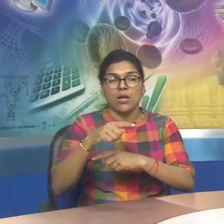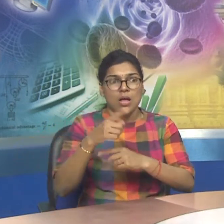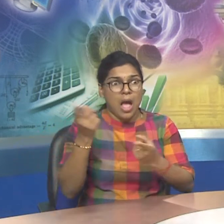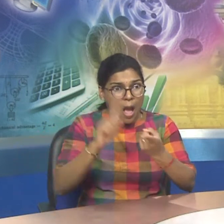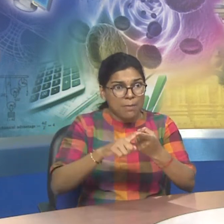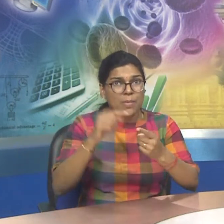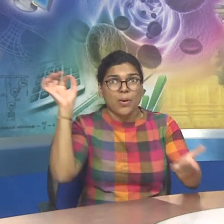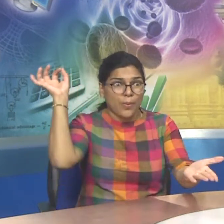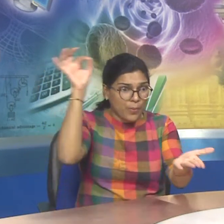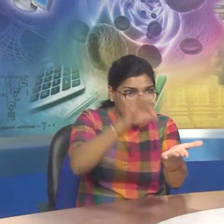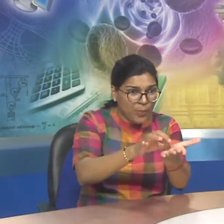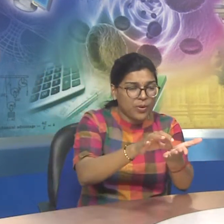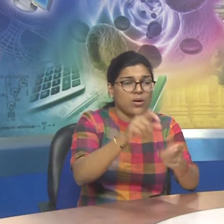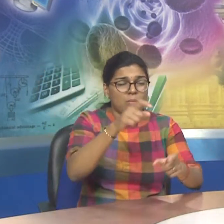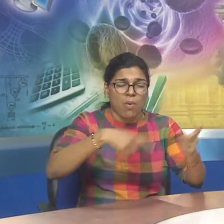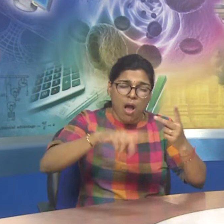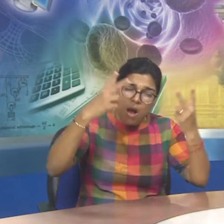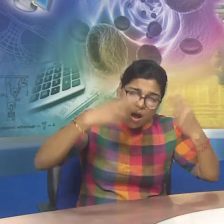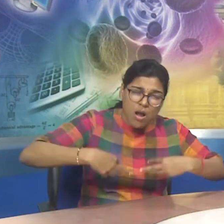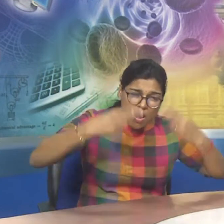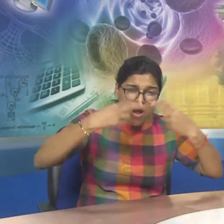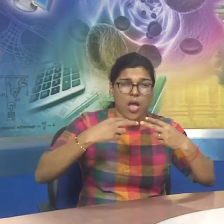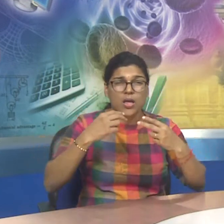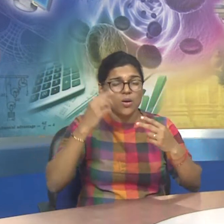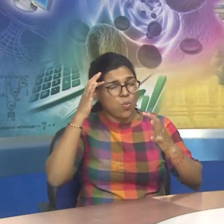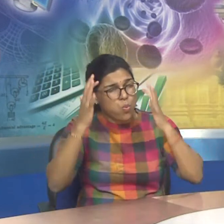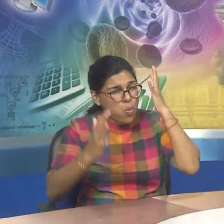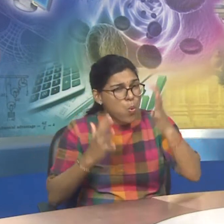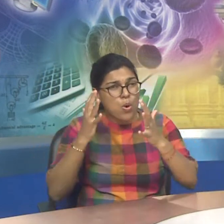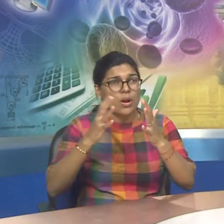doesn't hear his cries.